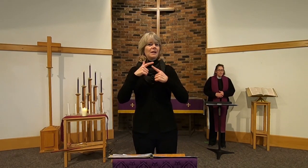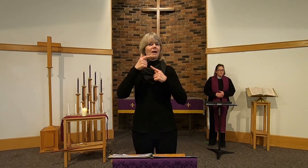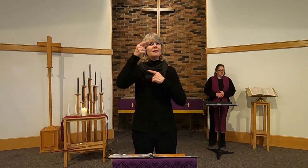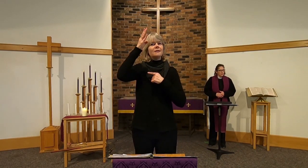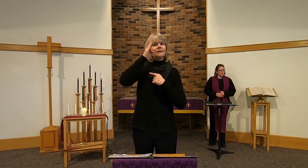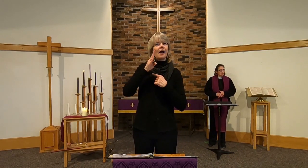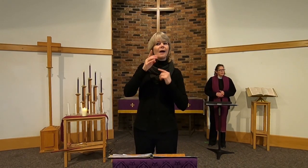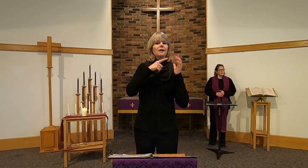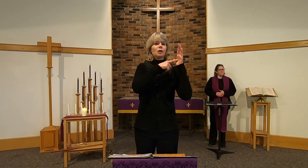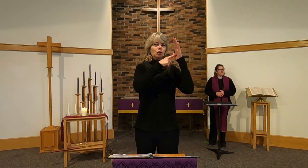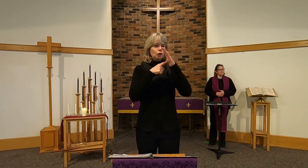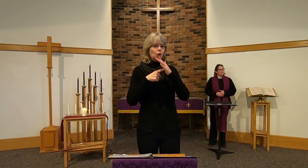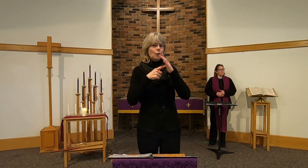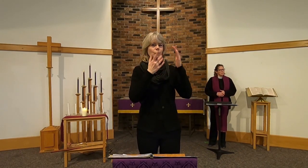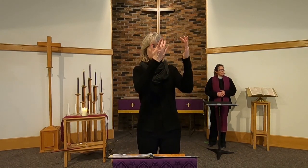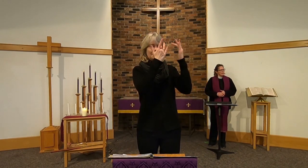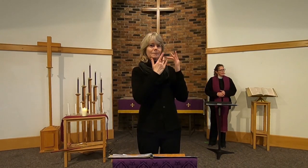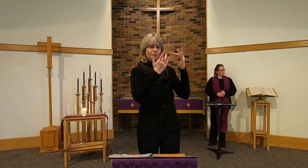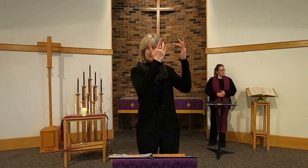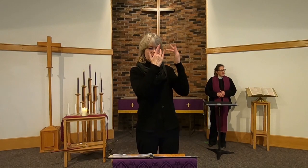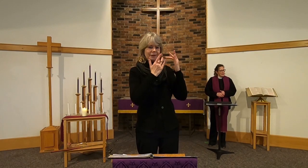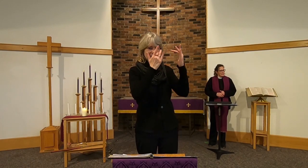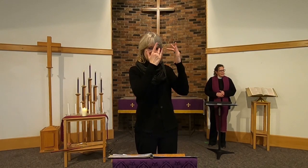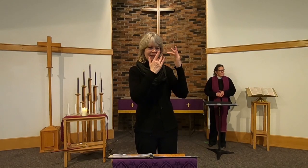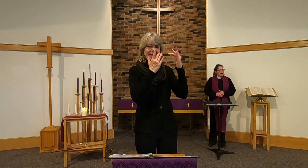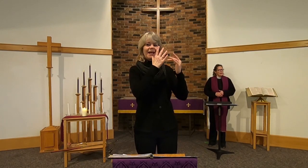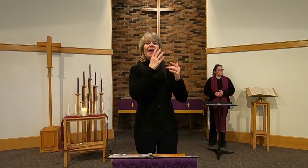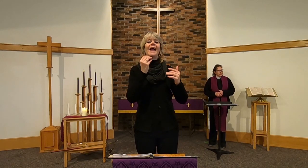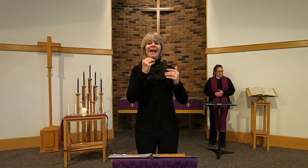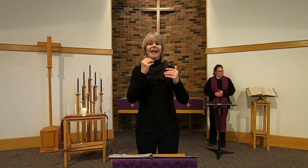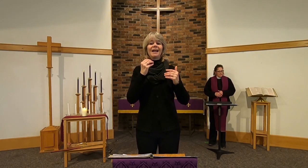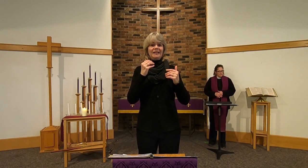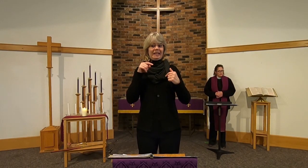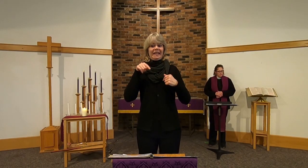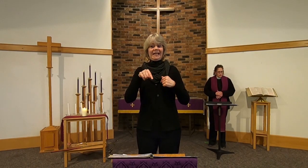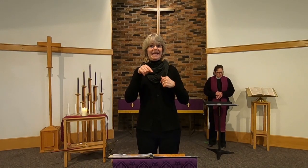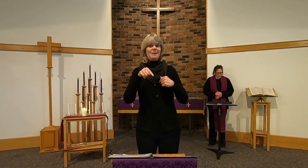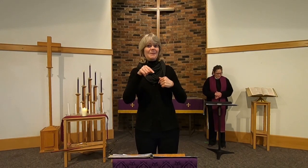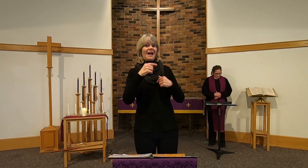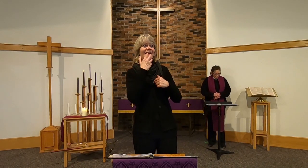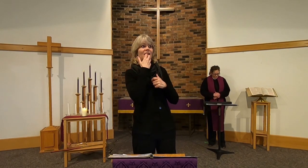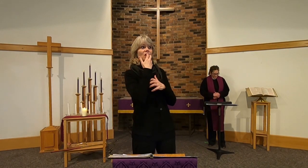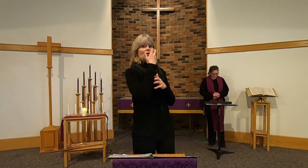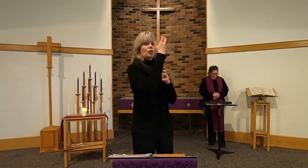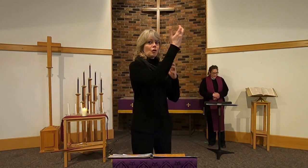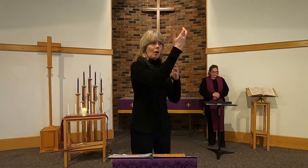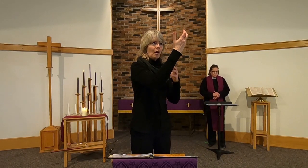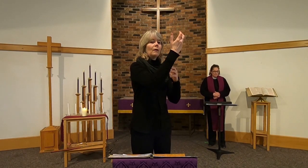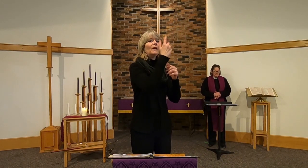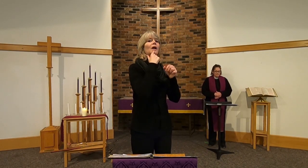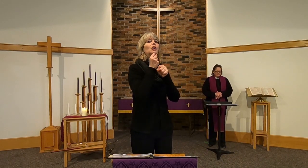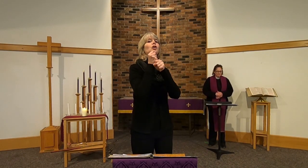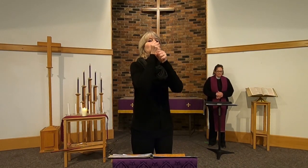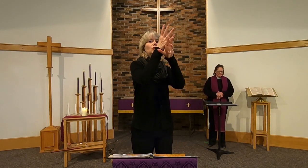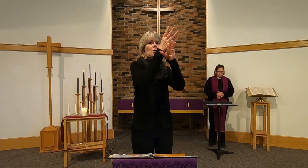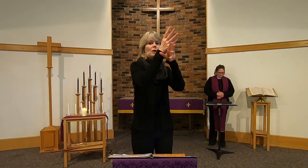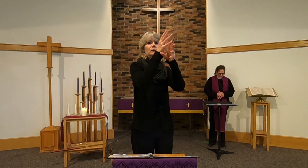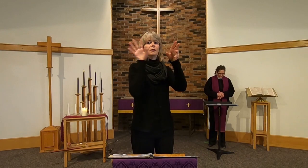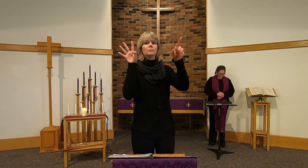And he also was creating a challenge for Jesus.